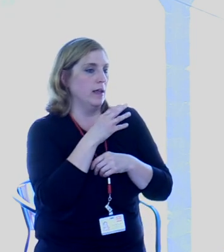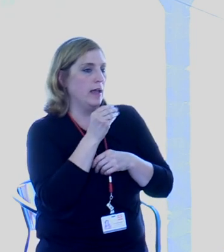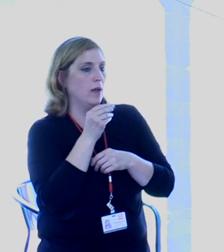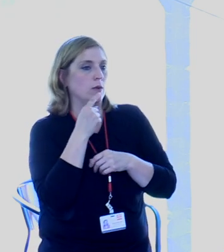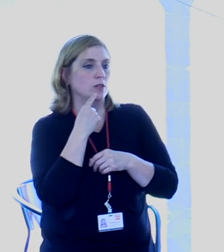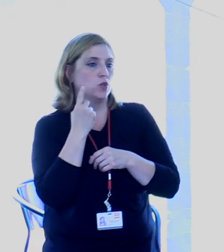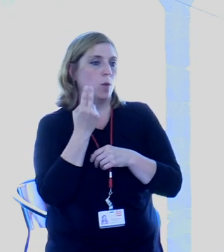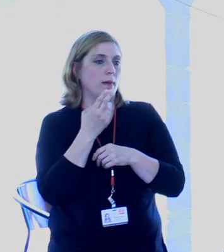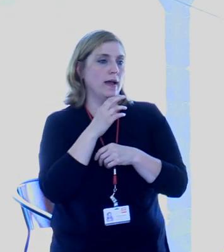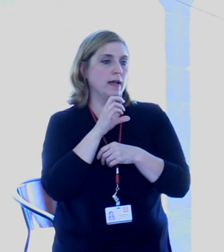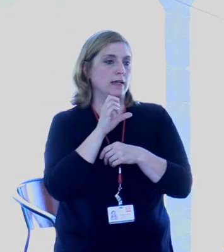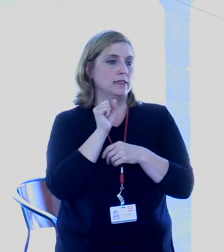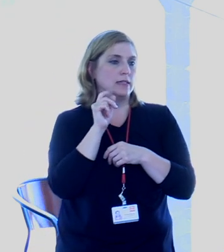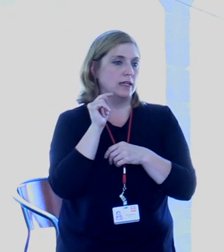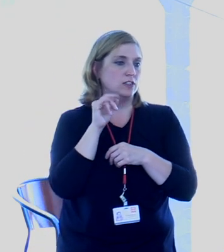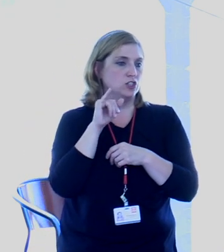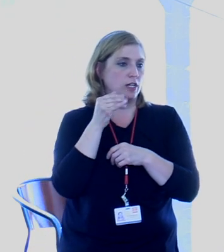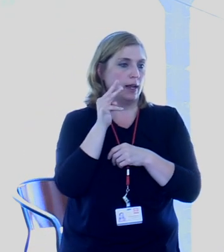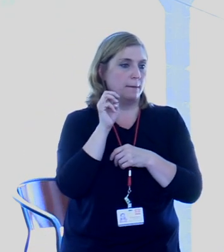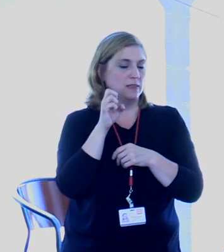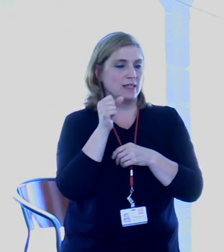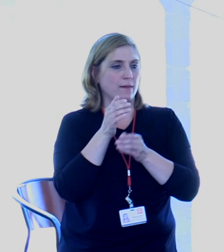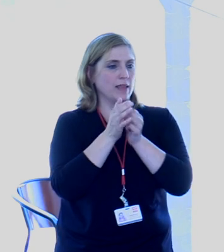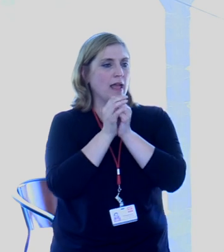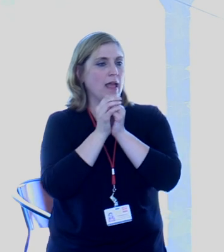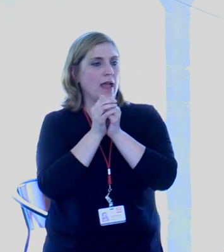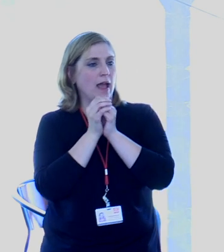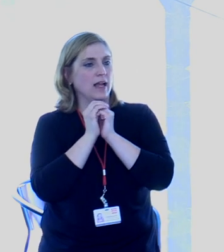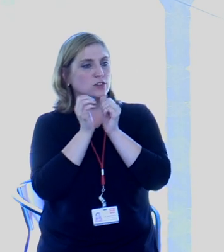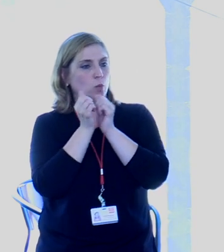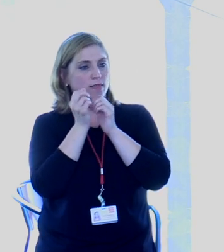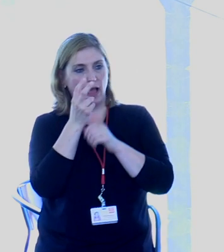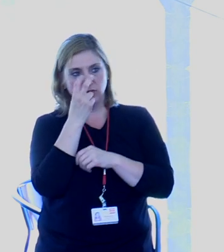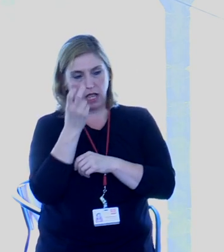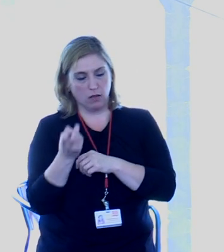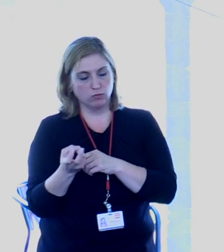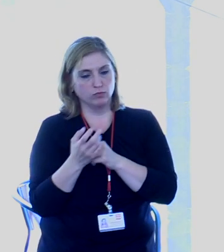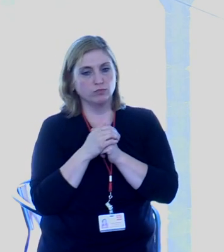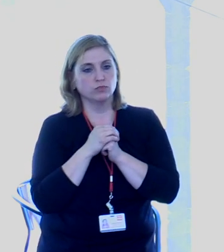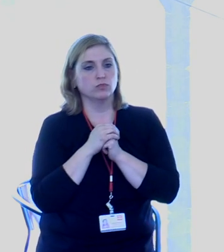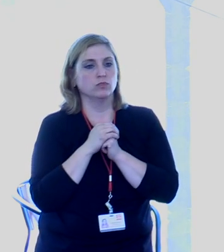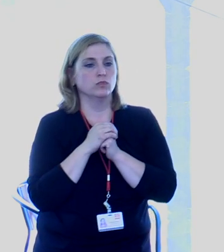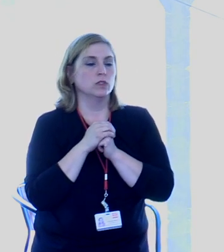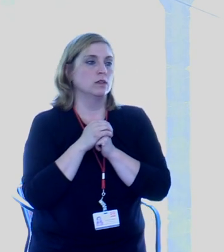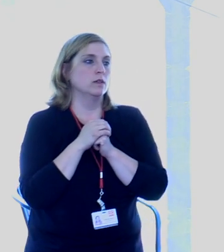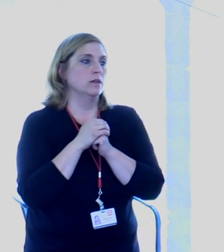James that we must ask without doubting. Okay, so St. James,